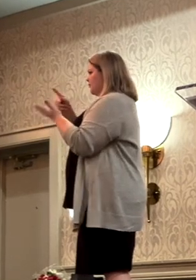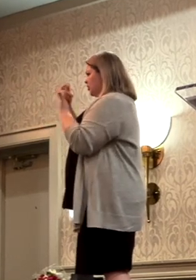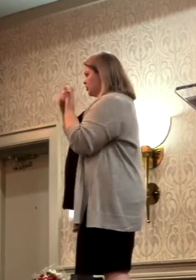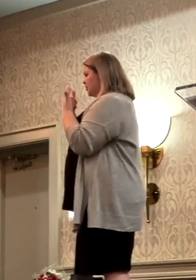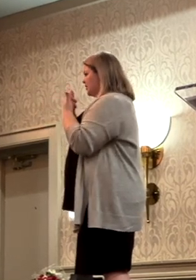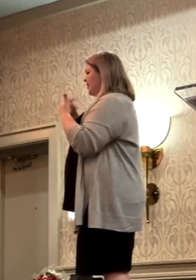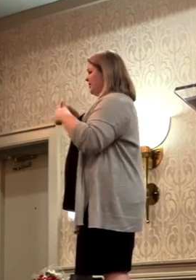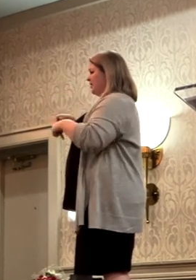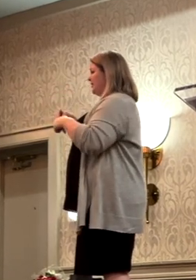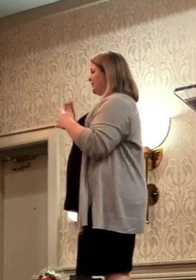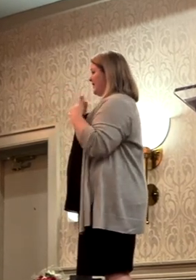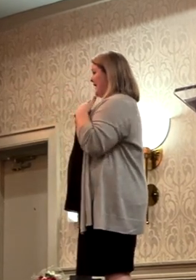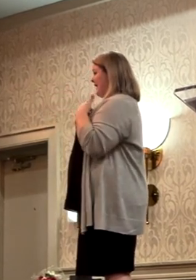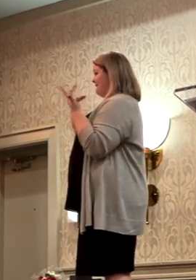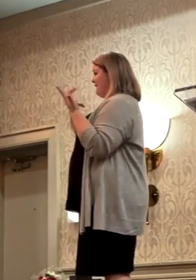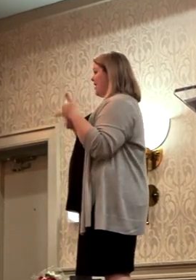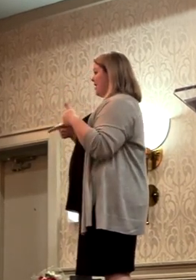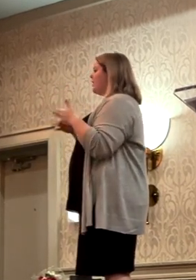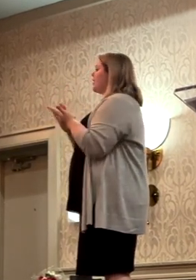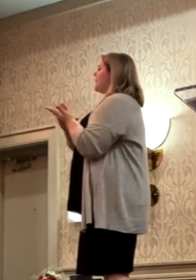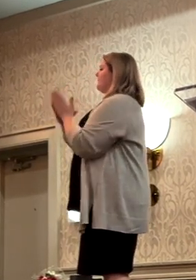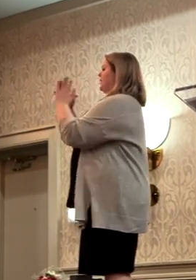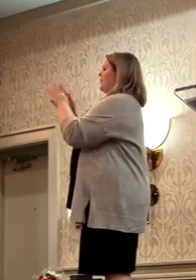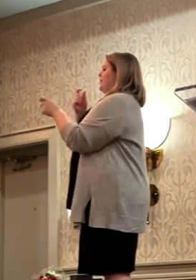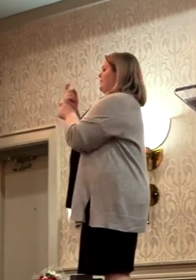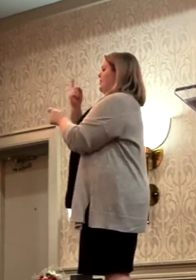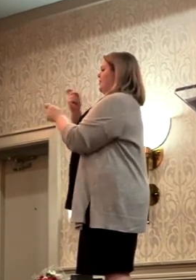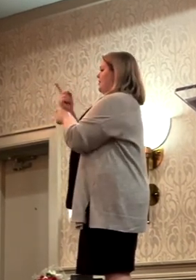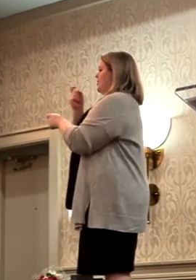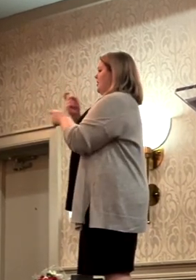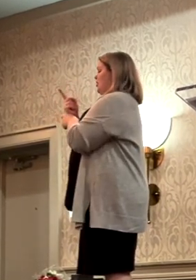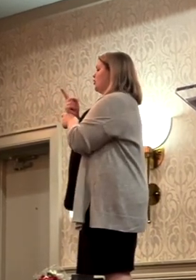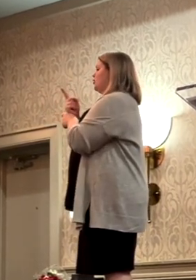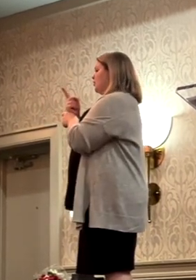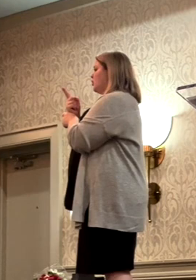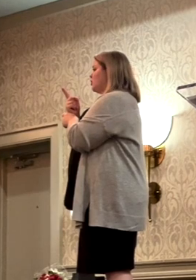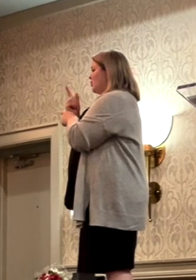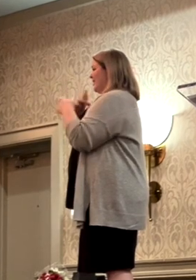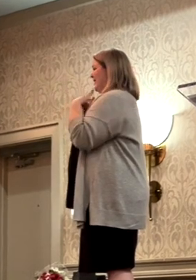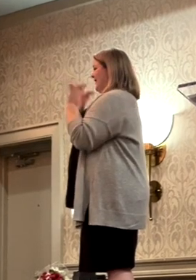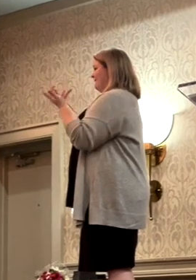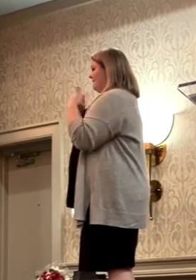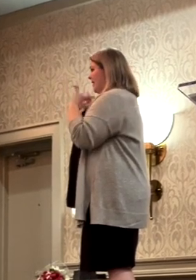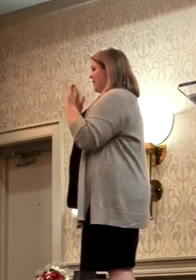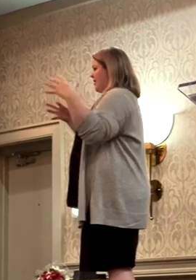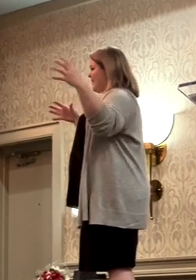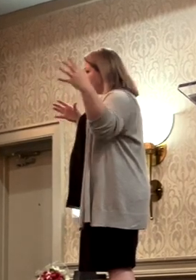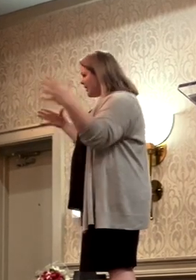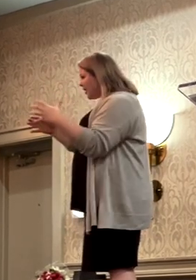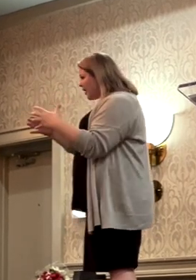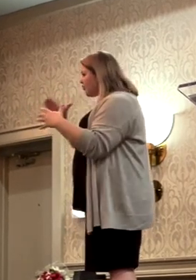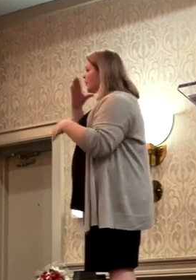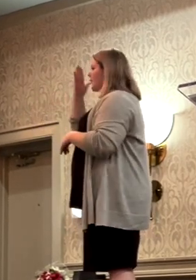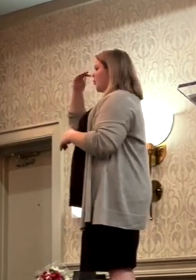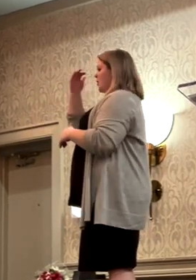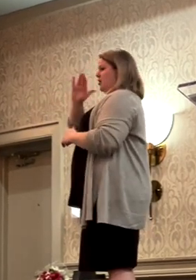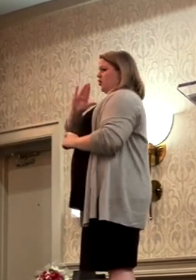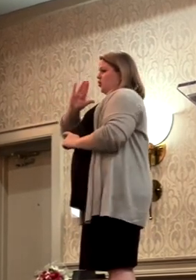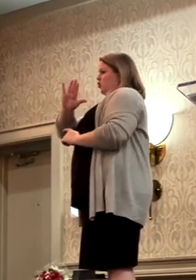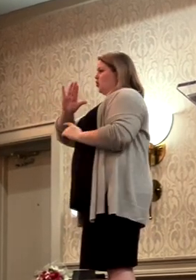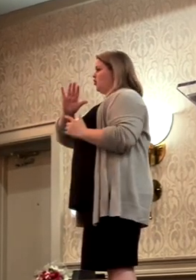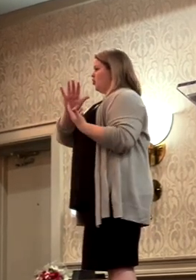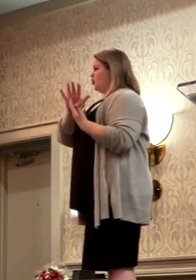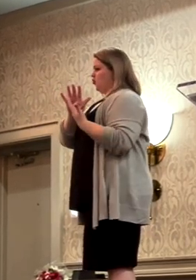event became an annual event, an annual gathering due to her encouragement.